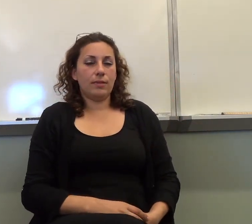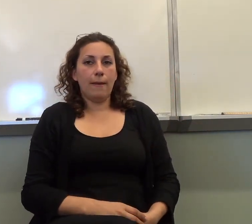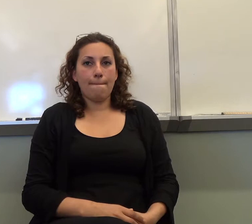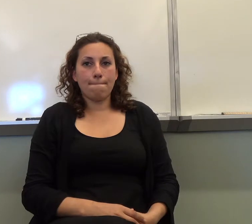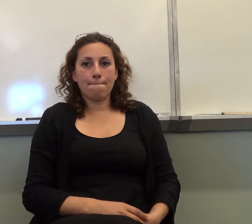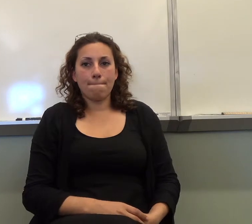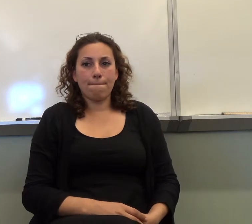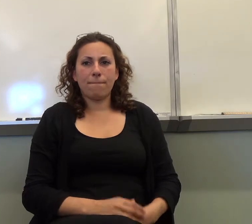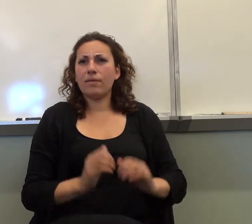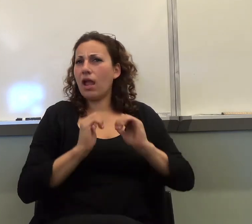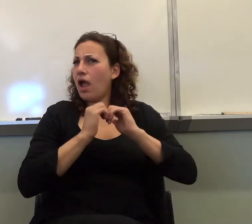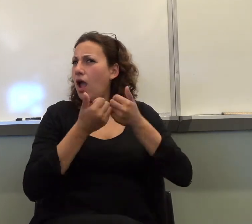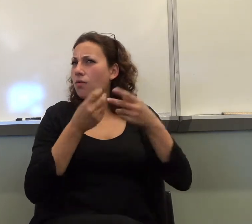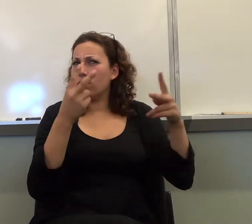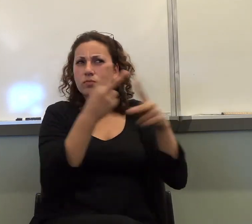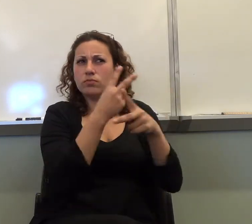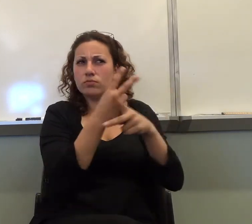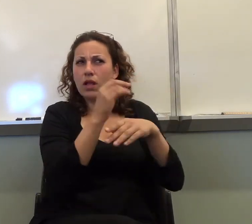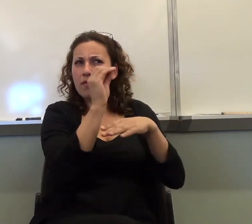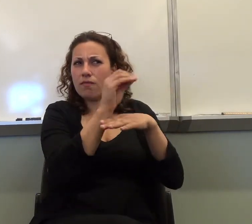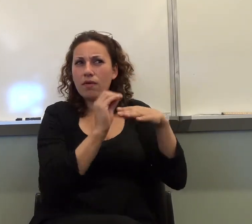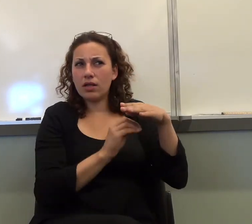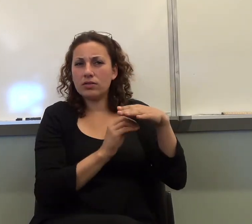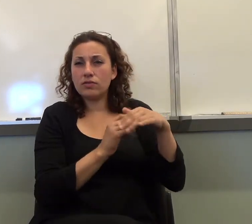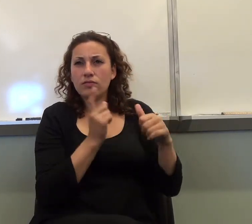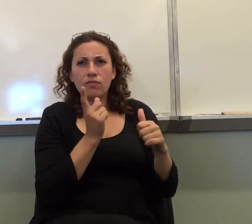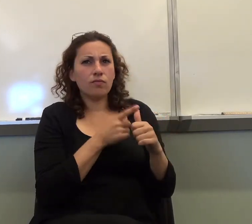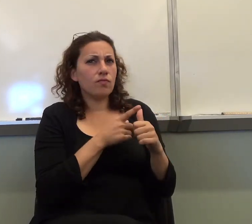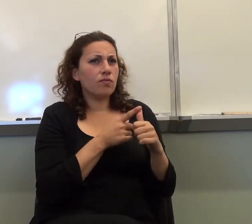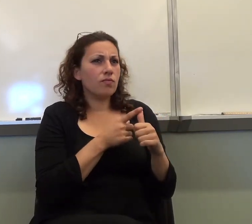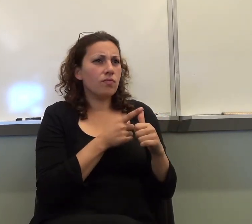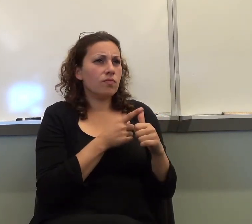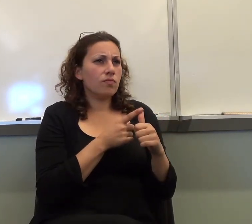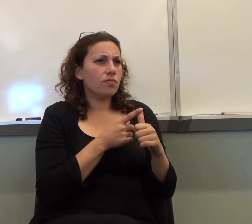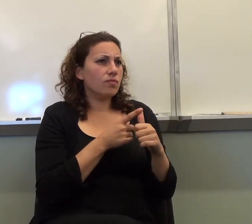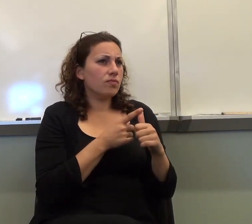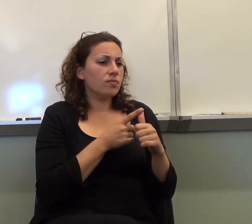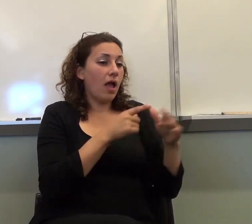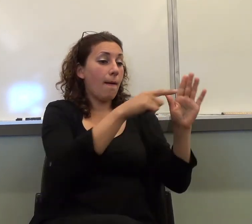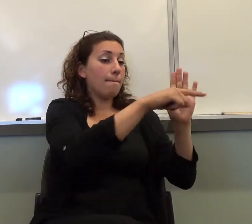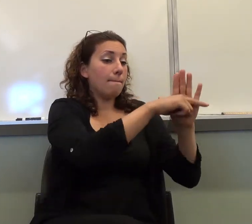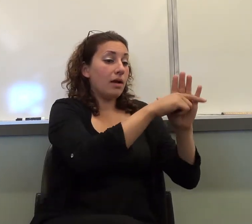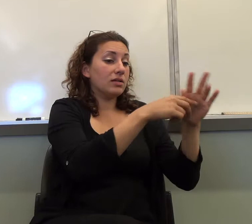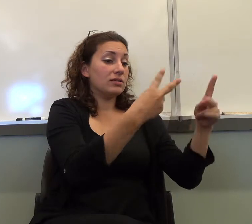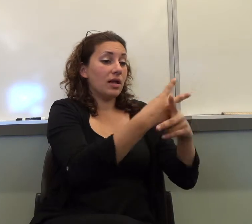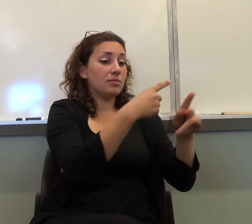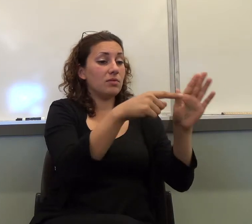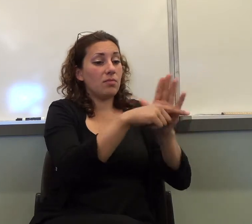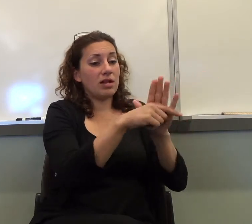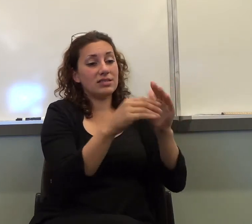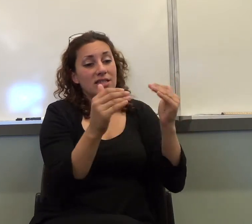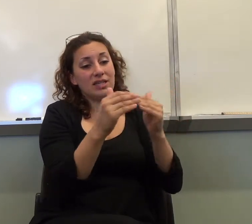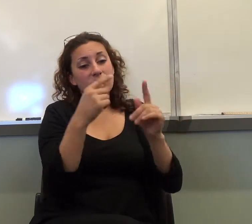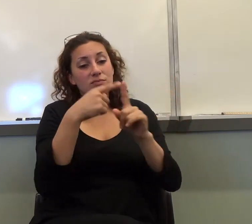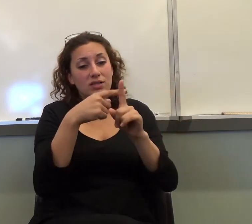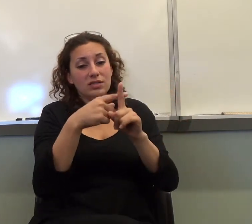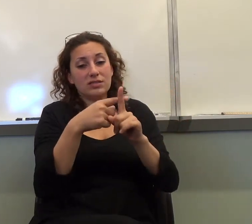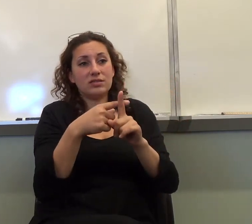Now, how do we multiply fractions? Well, first of all, minus times minus is a plus, minus times minus is a plus, 2 pluses,